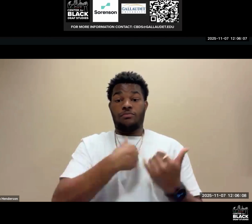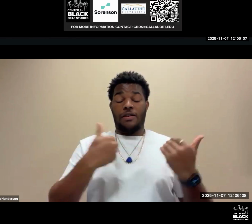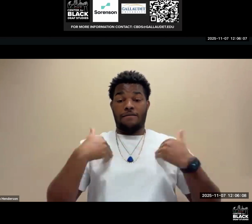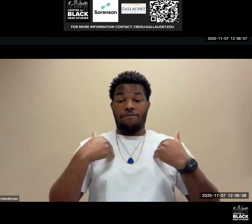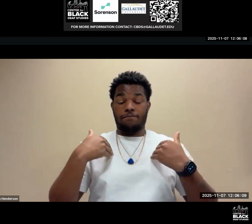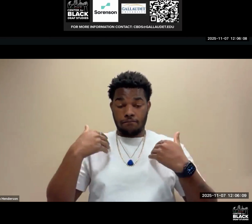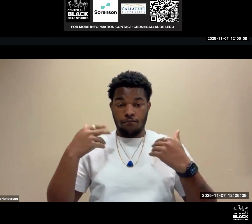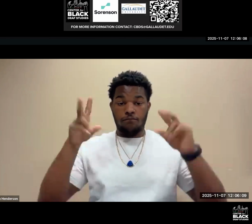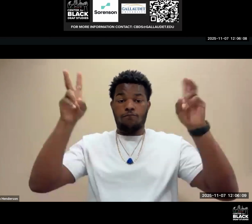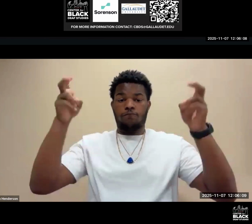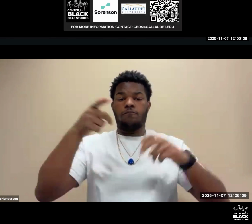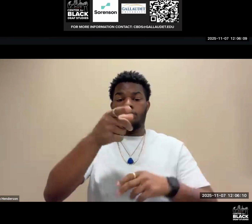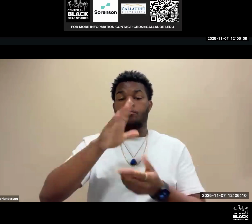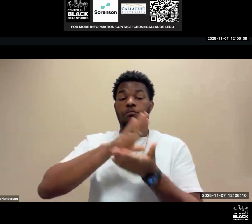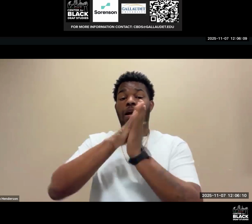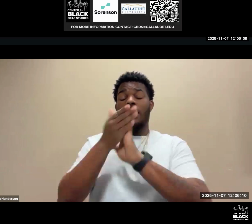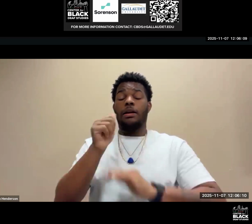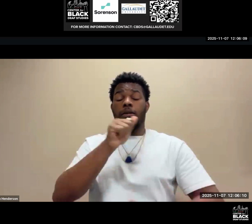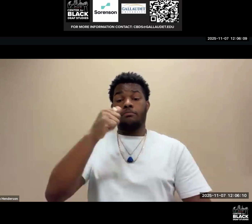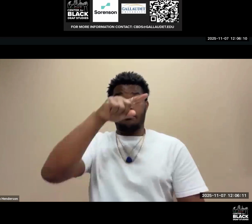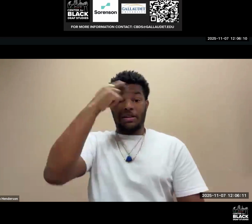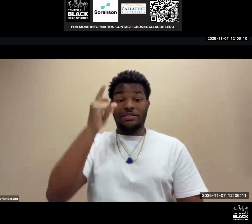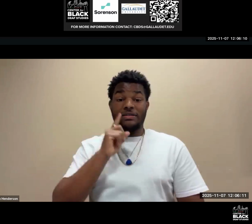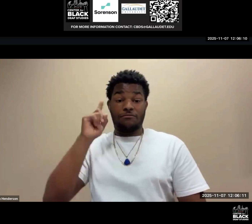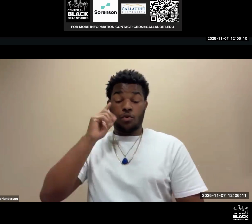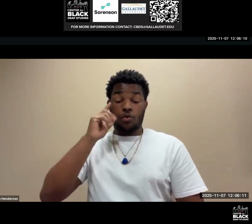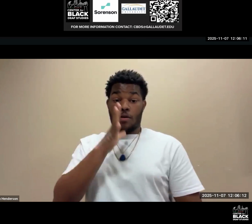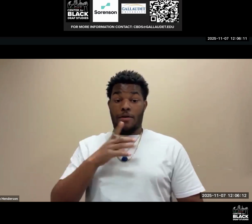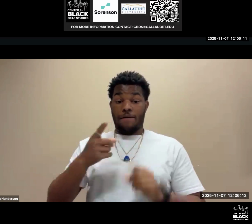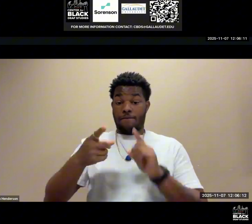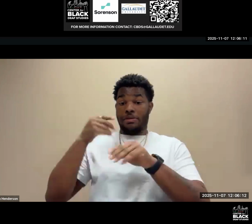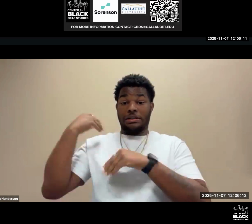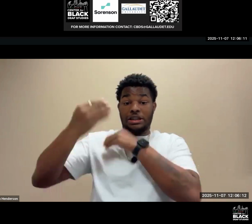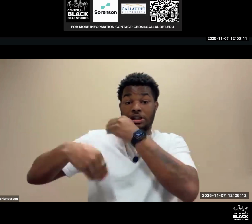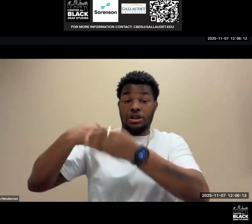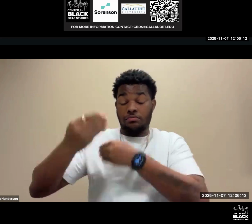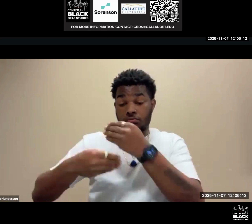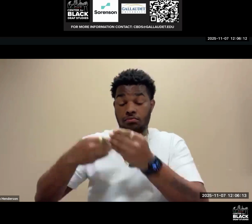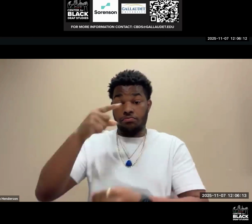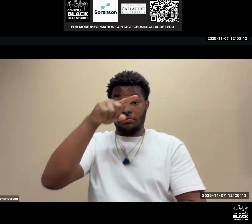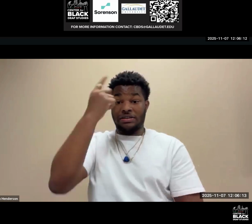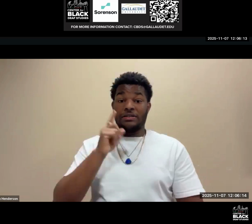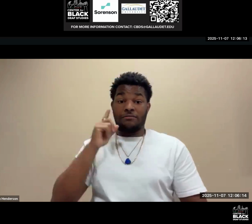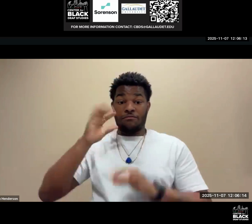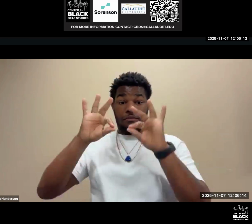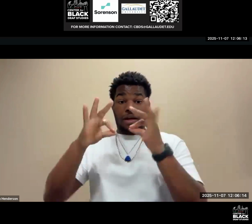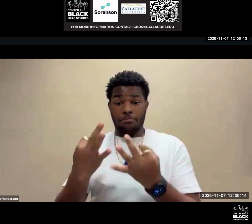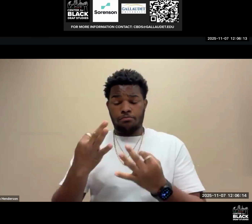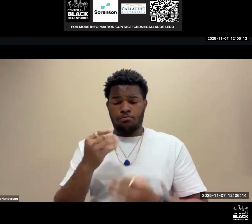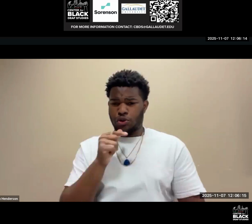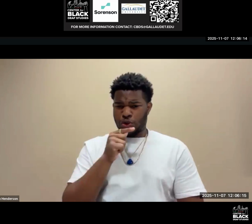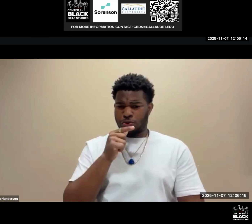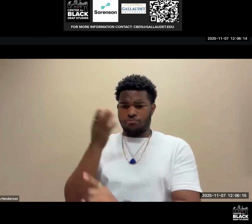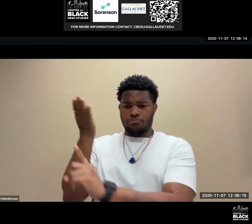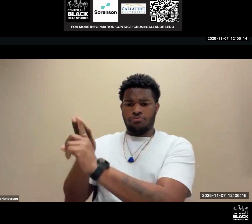Without further ado, I'll let you know our current presentation titled "Becoming a